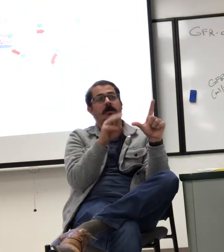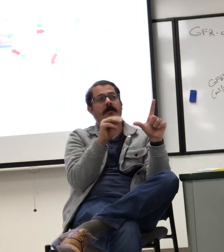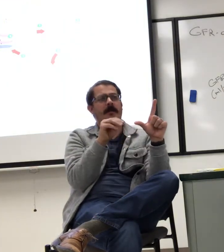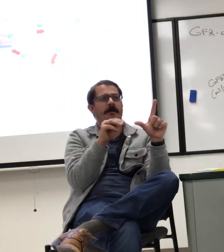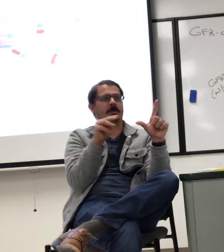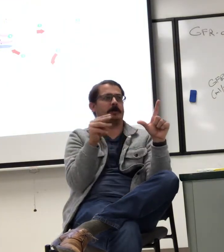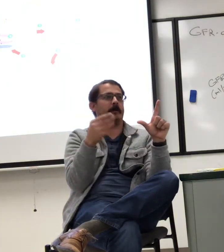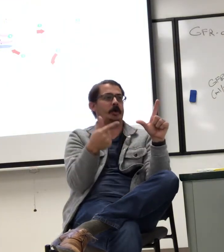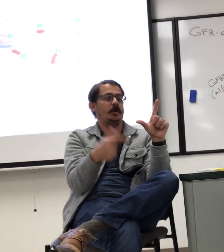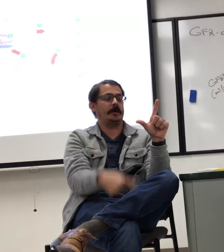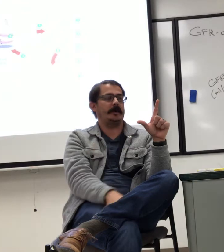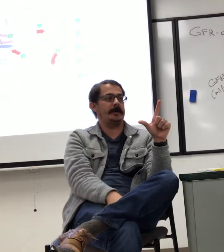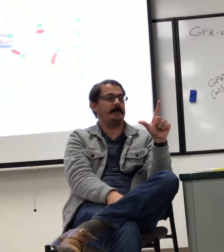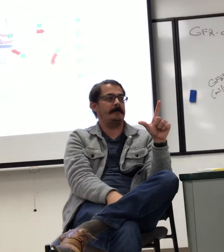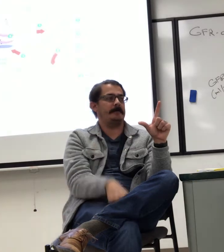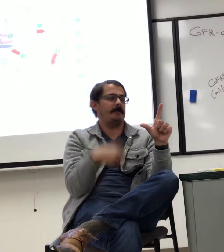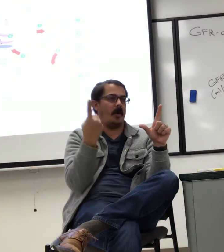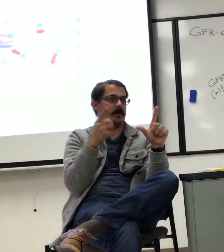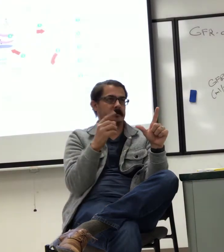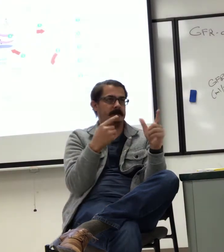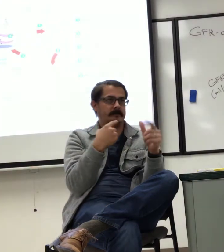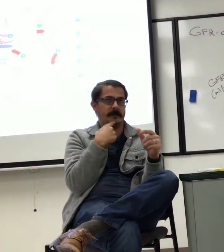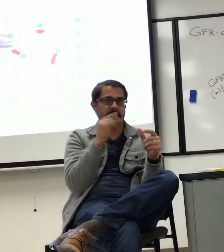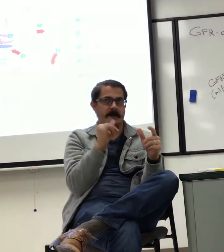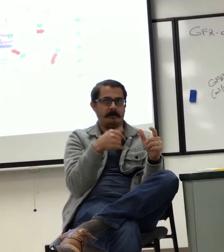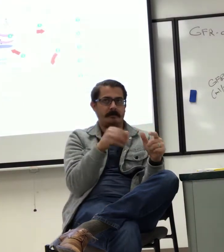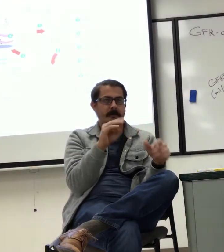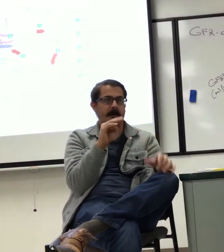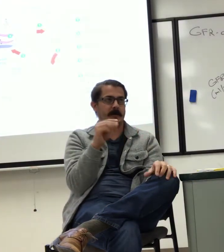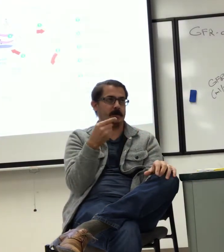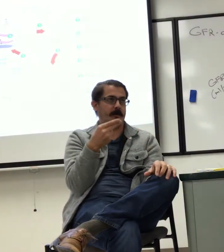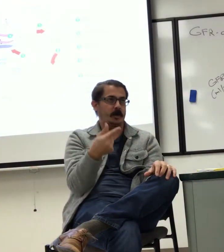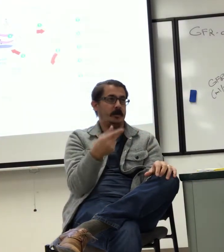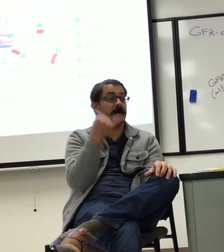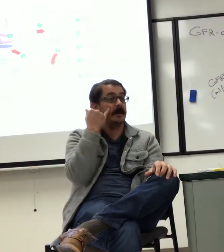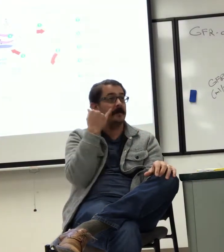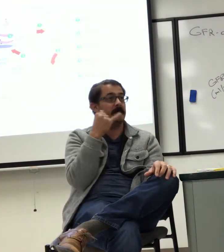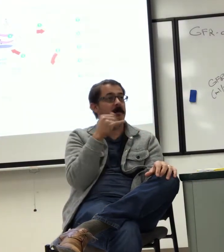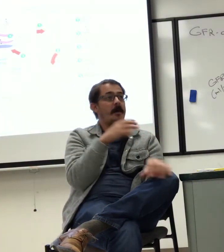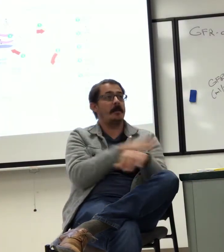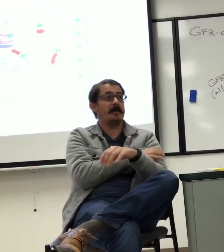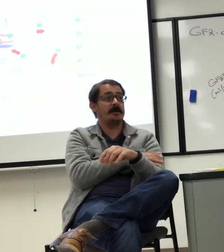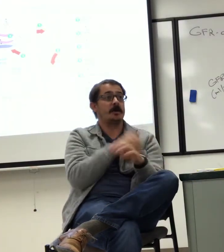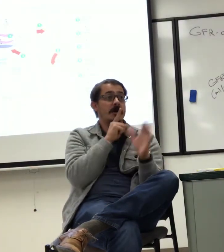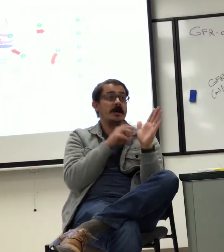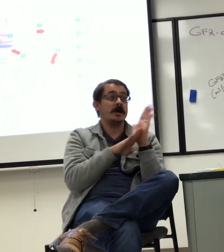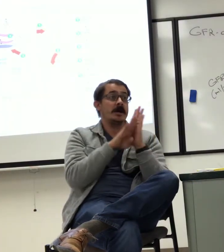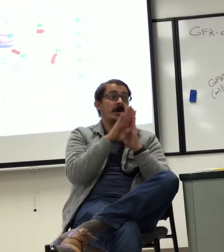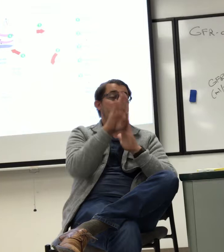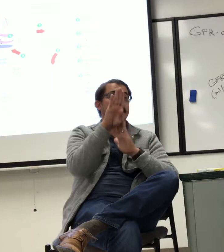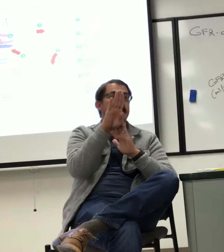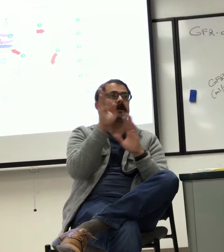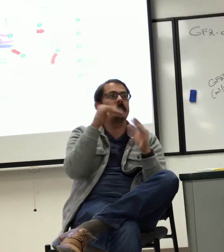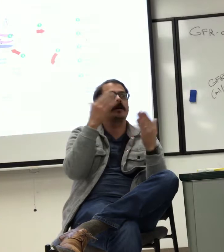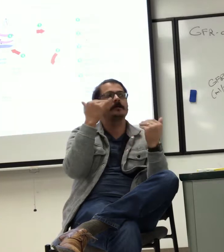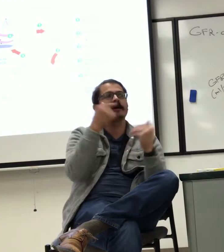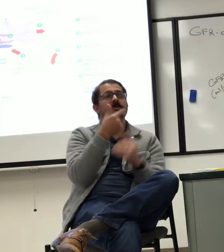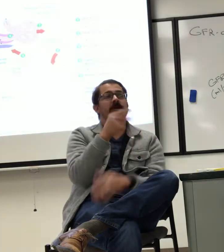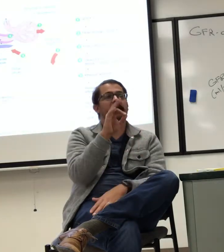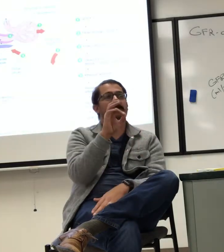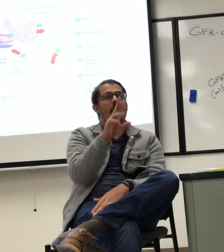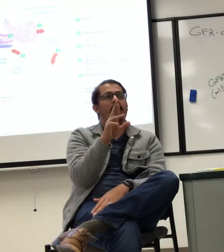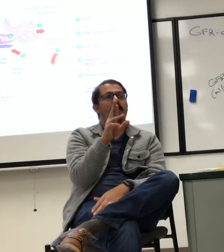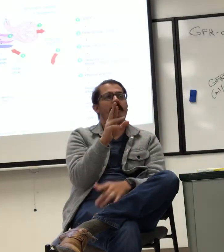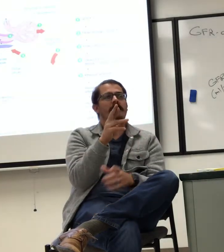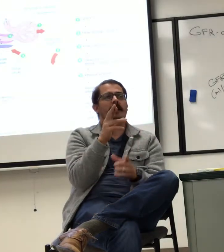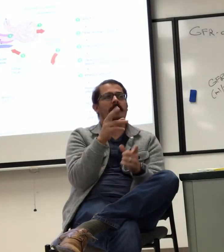of mercury, as we always talk about, if it's 200, if blood pressure gets really high, you would expect GFR to kind of